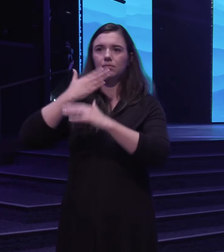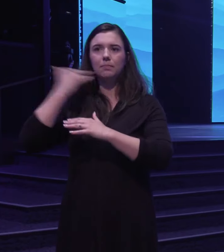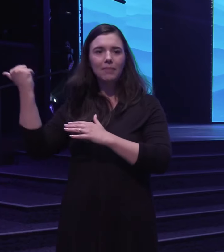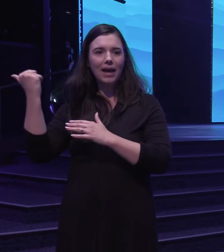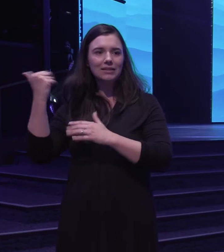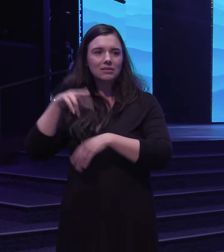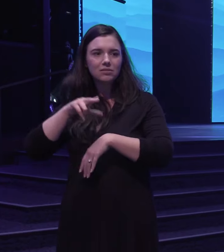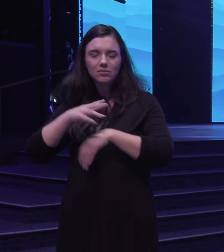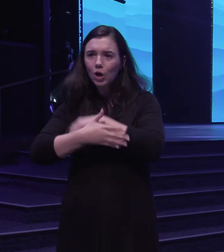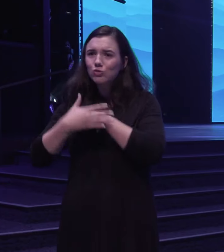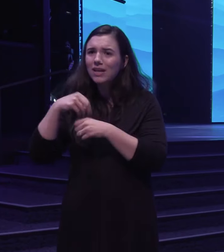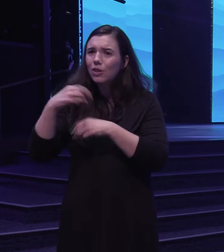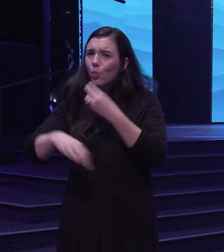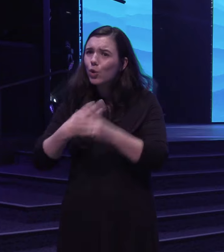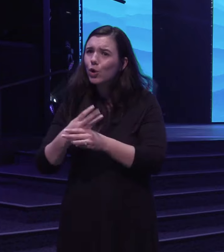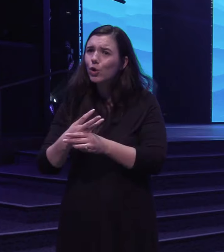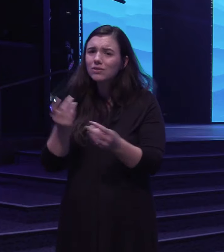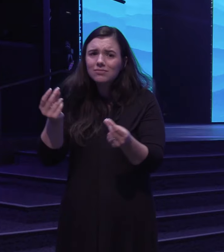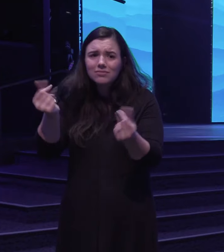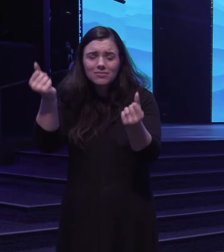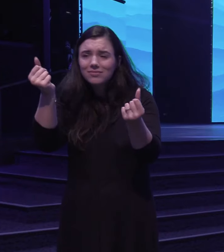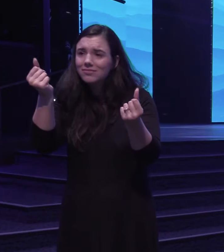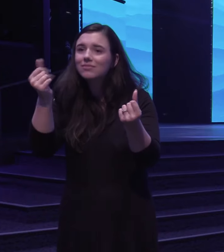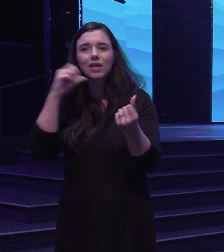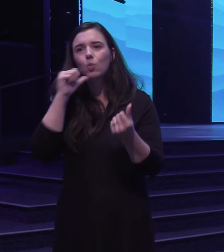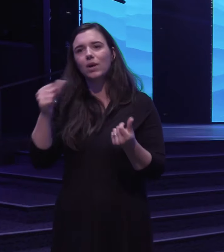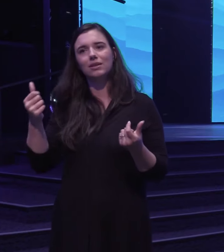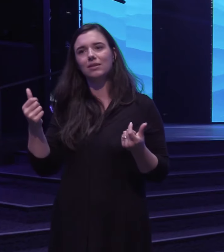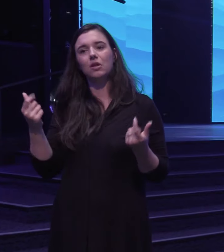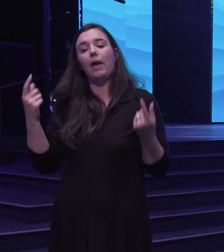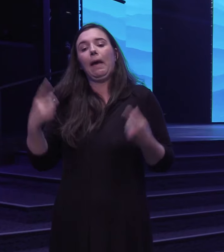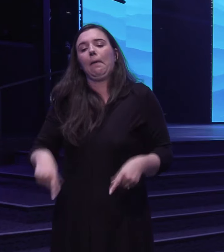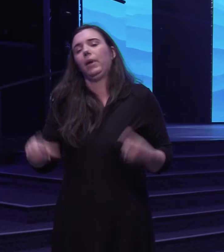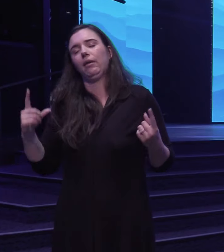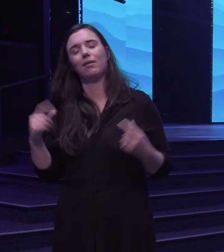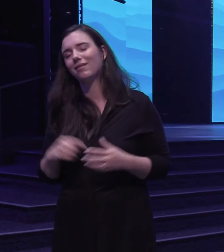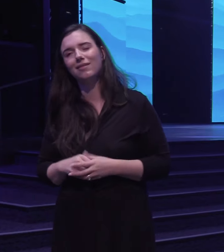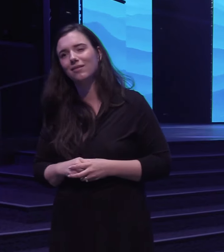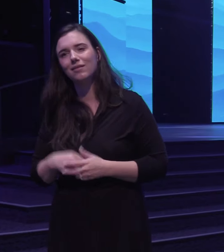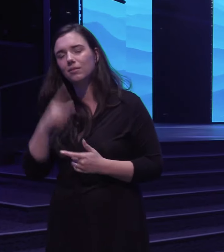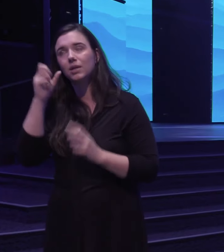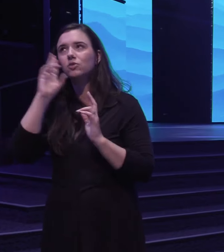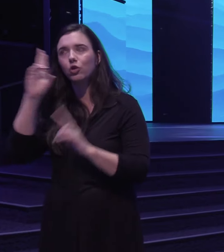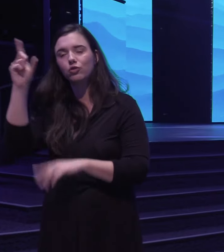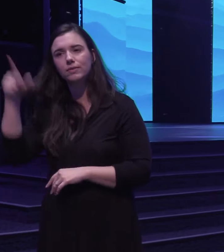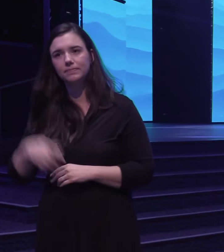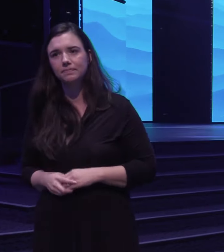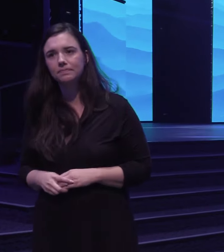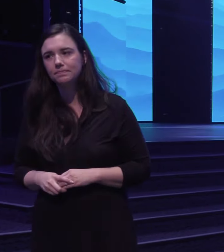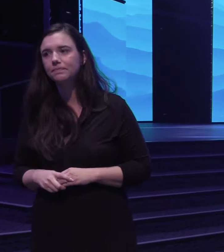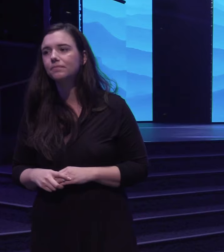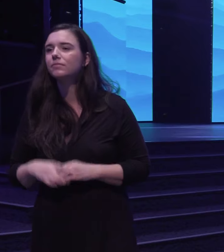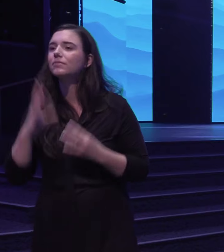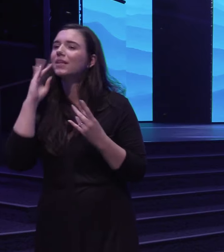record time. That was not a coincidence. And then think about